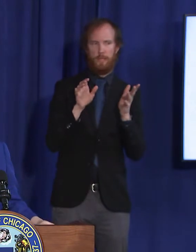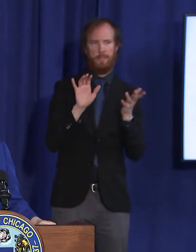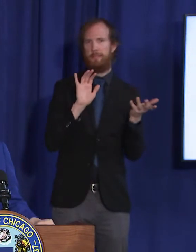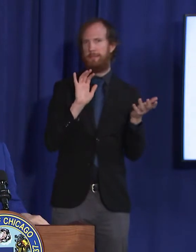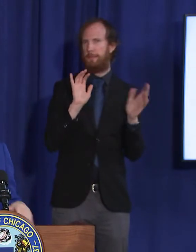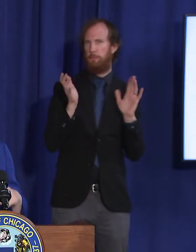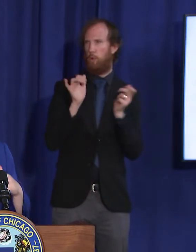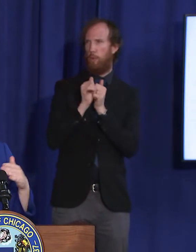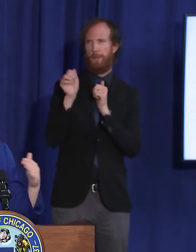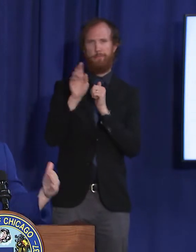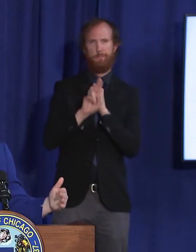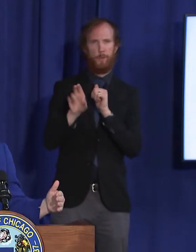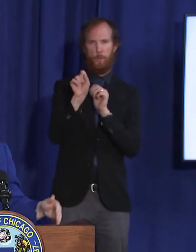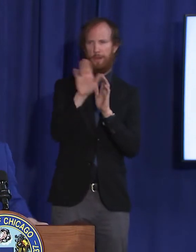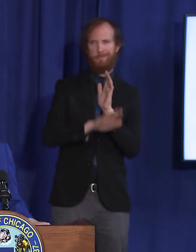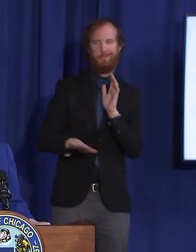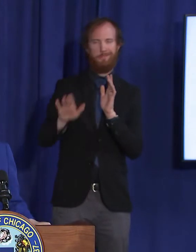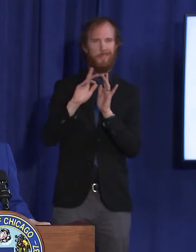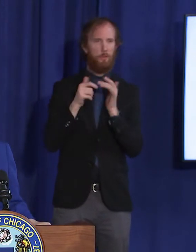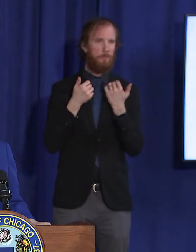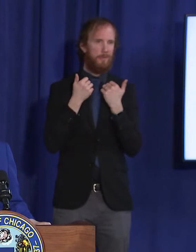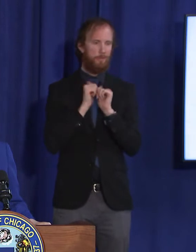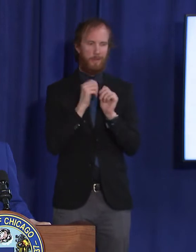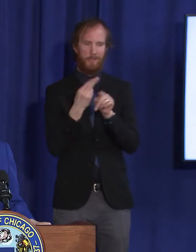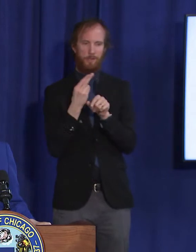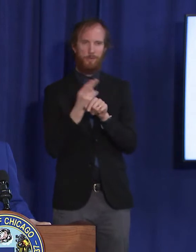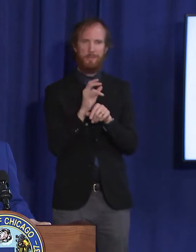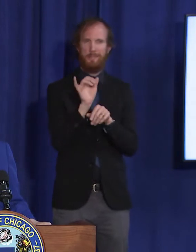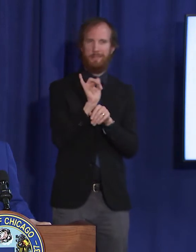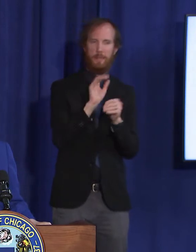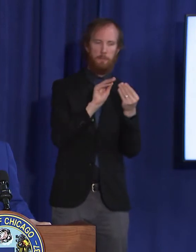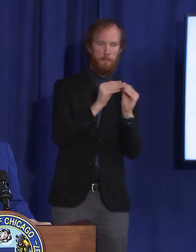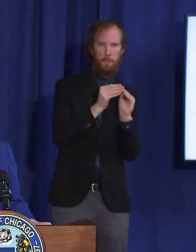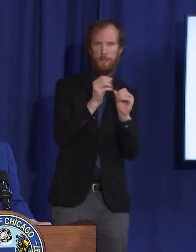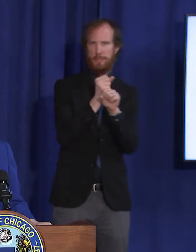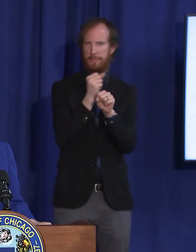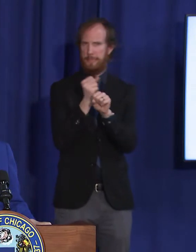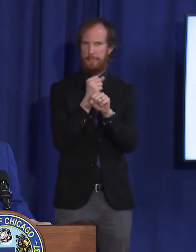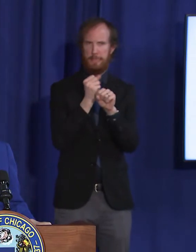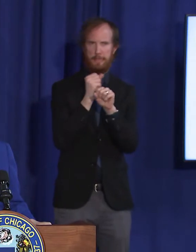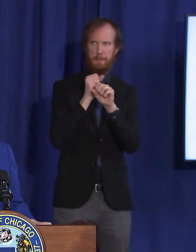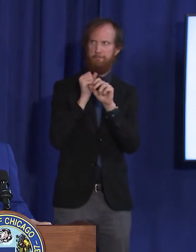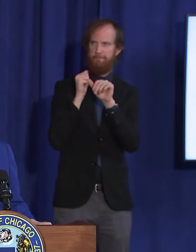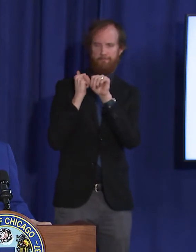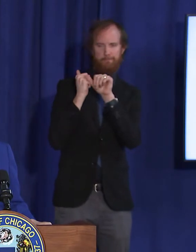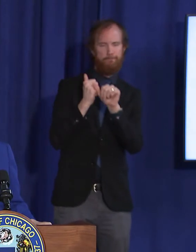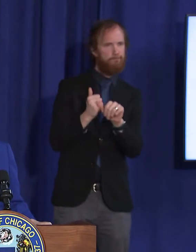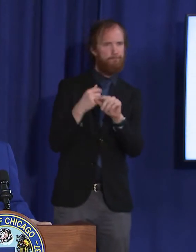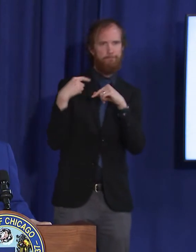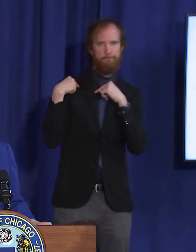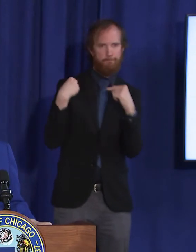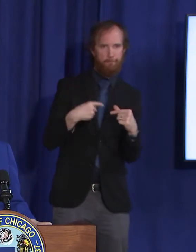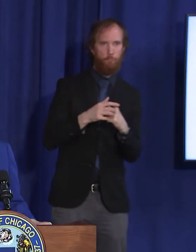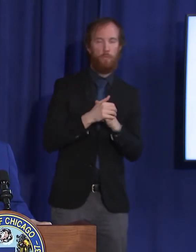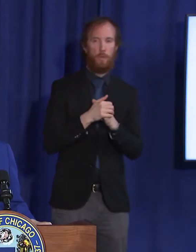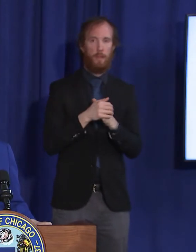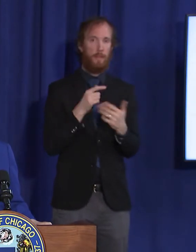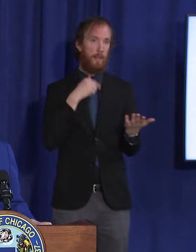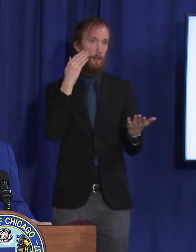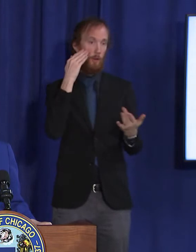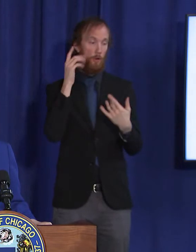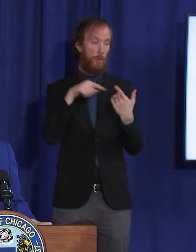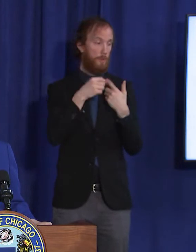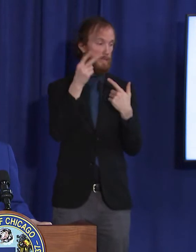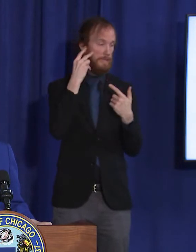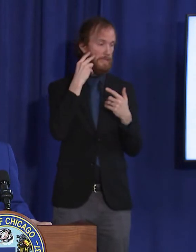the metrics we've been following all along. And I'm very confident that when we see increases, we know how to